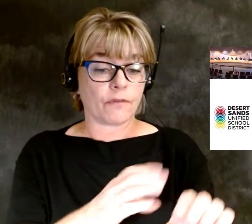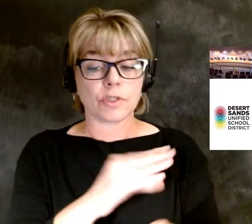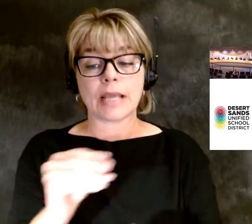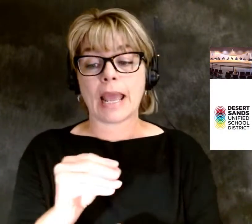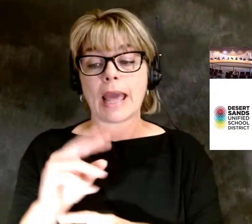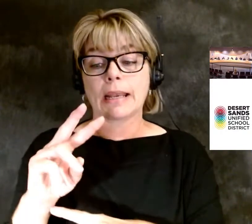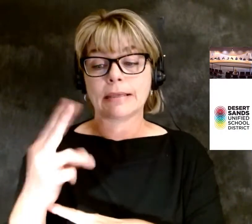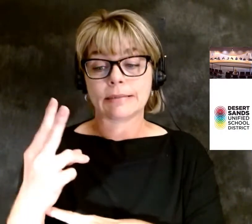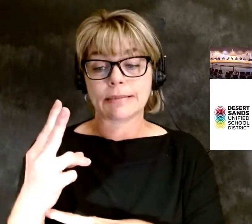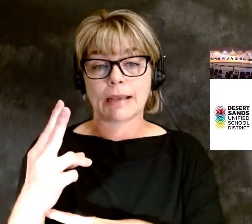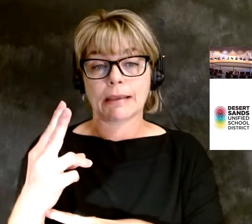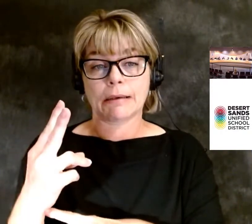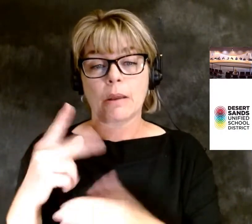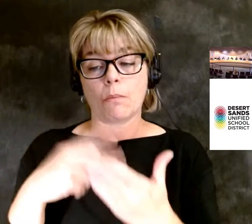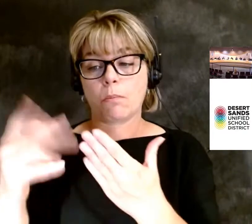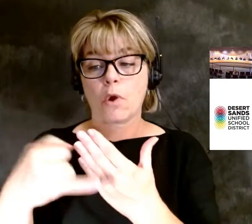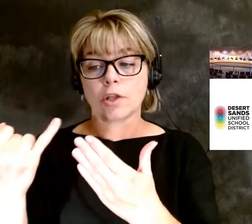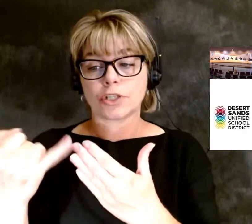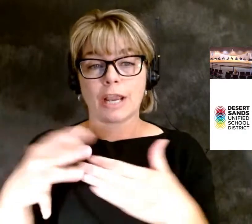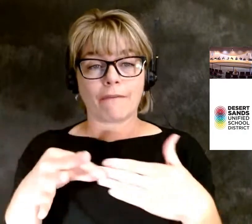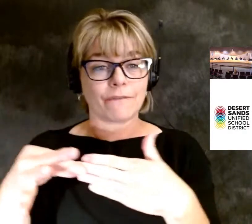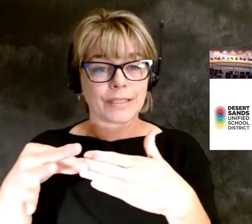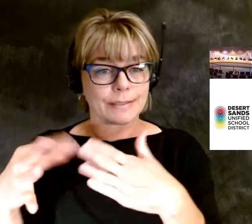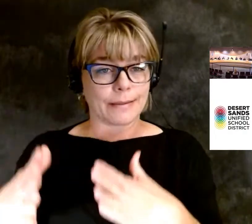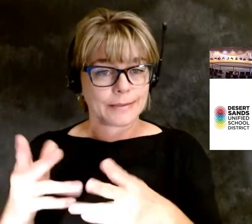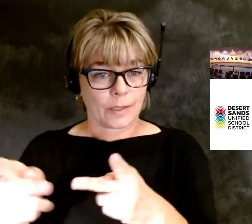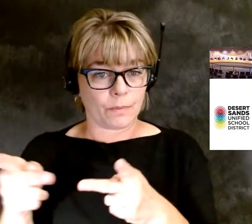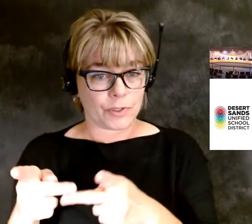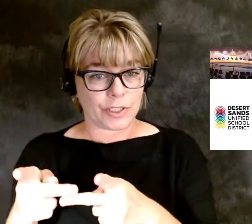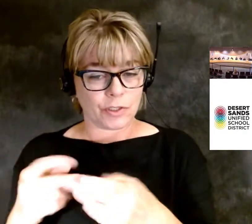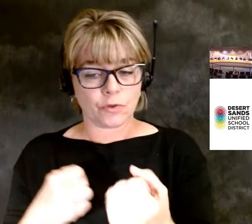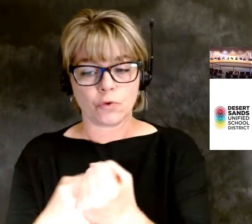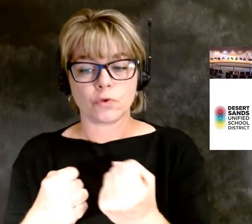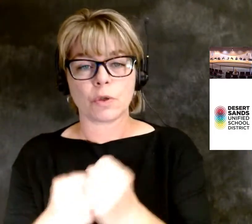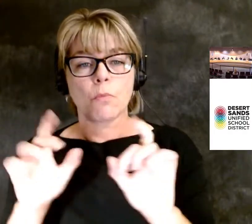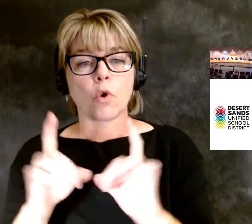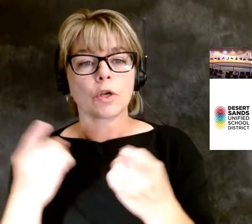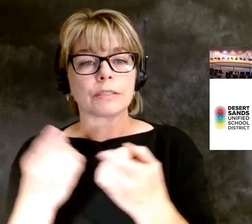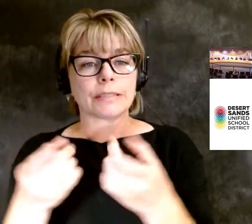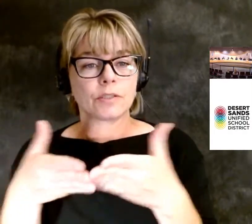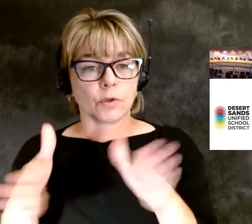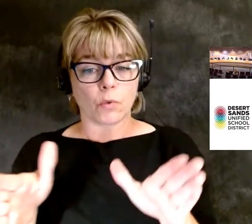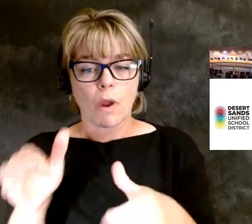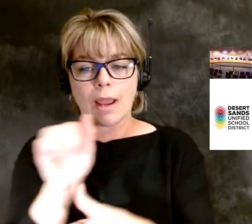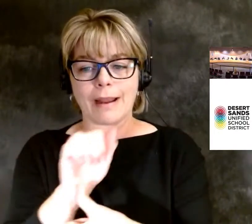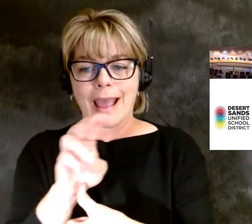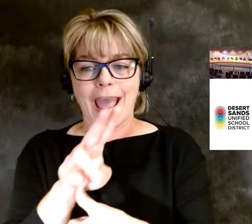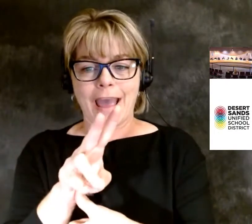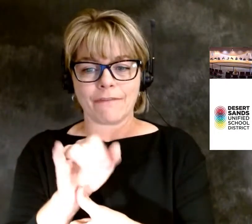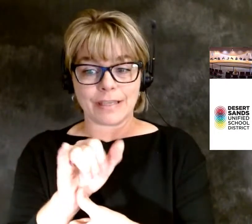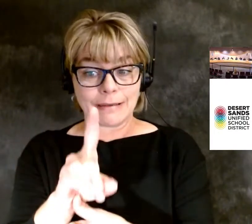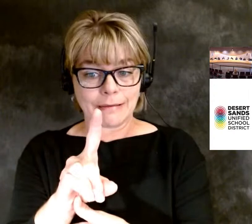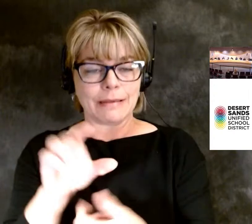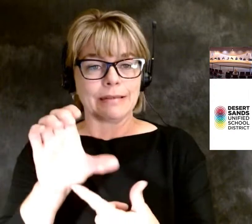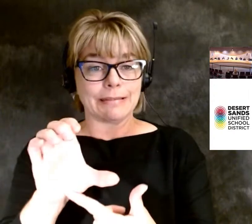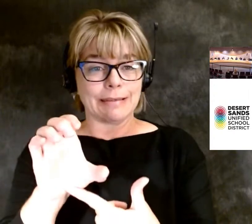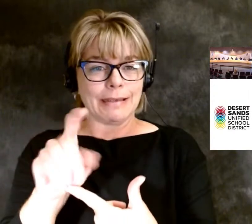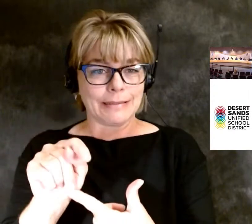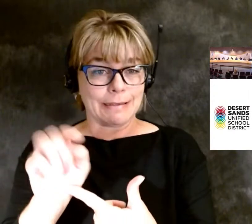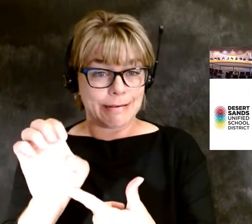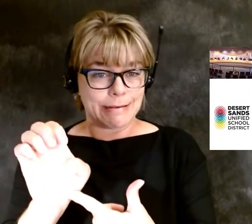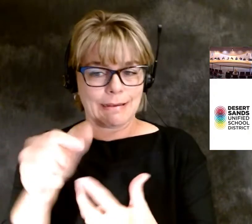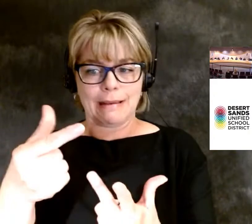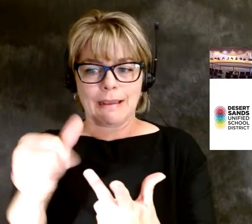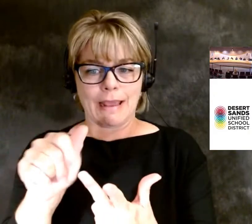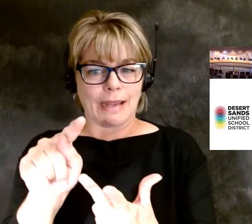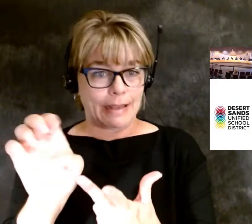facilitator position to support district-wide AVID, CTE, and GATE. A process that